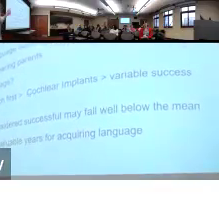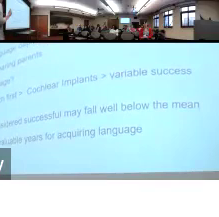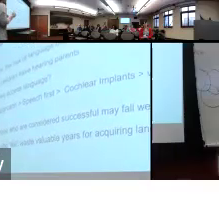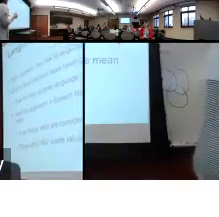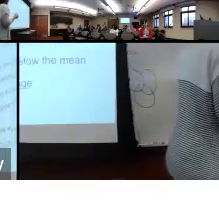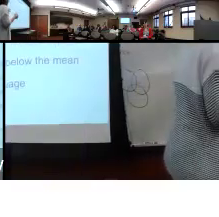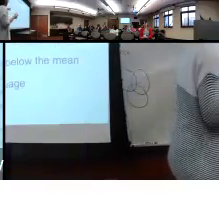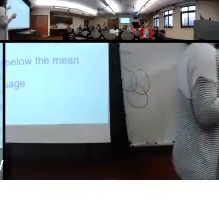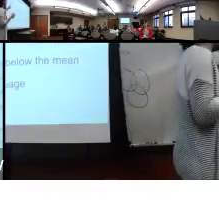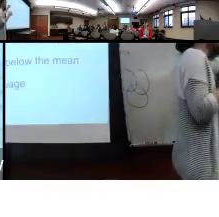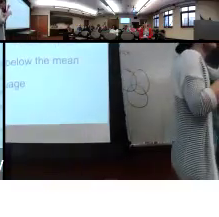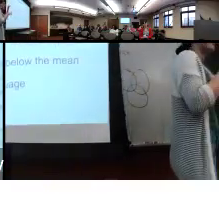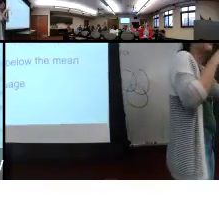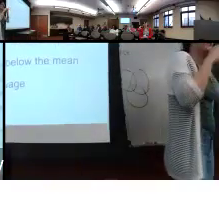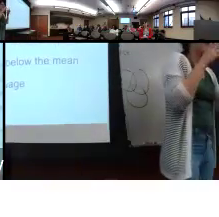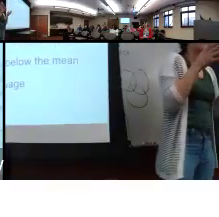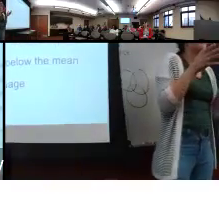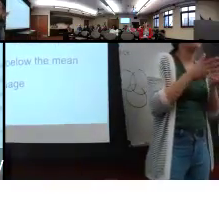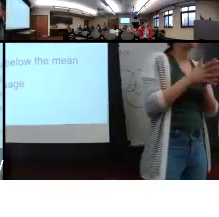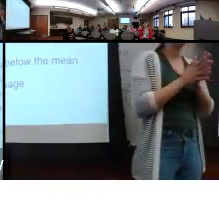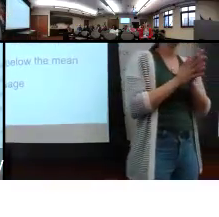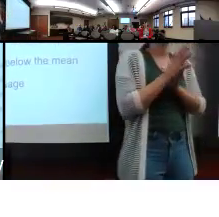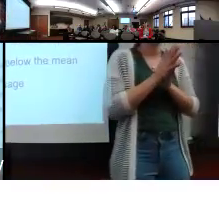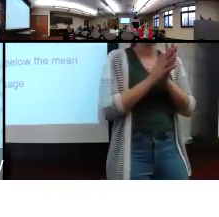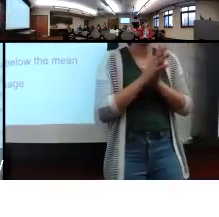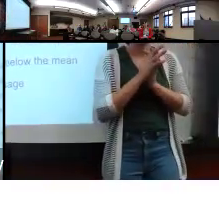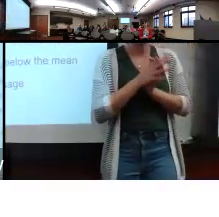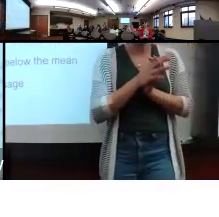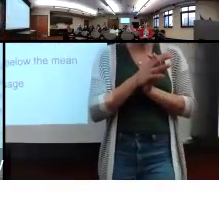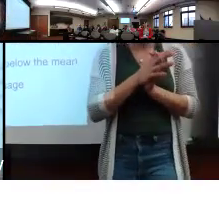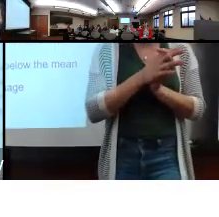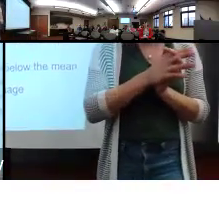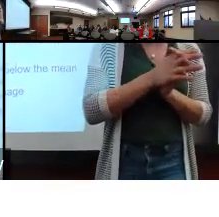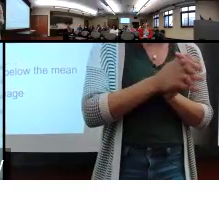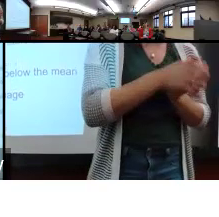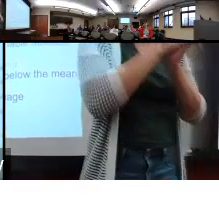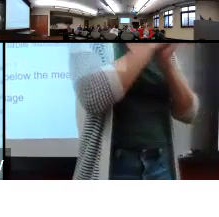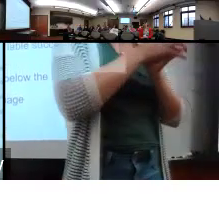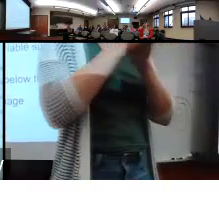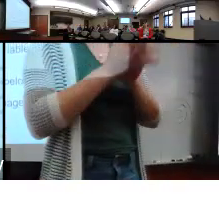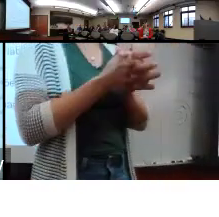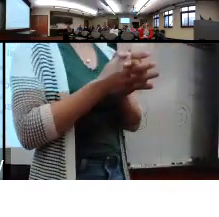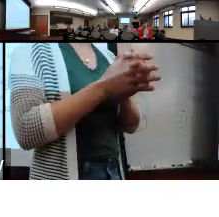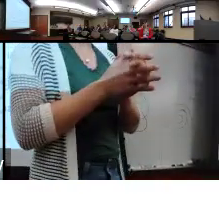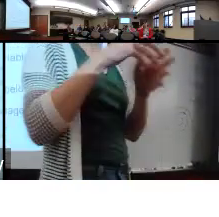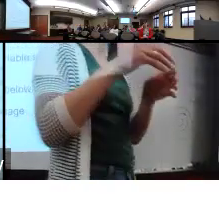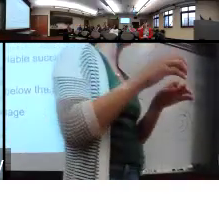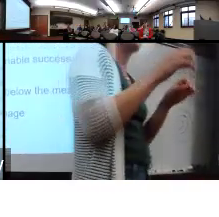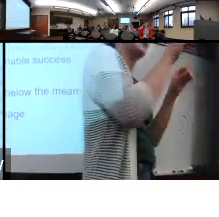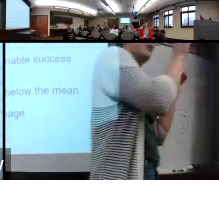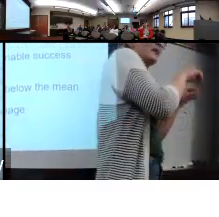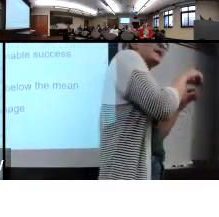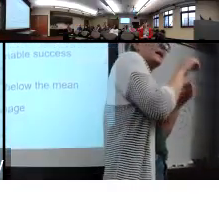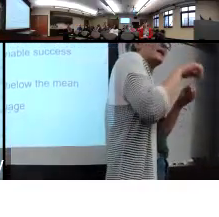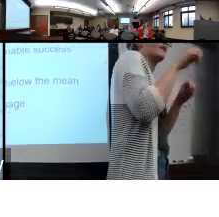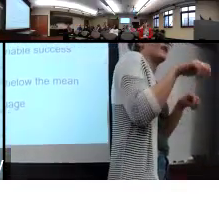As we talked about before, there's about 5% of deaf children that are born into deaf families. That means